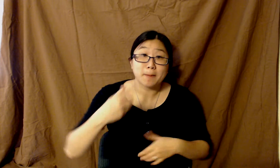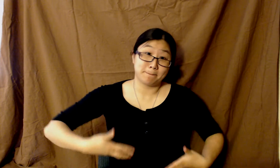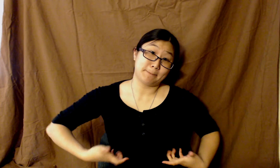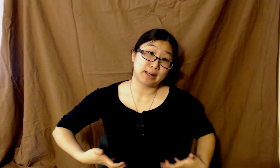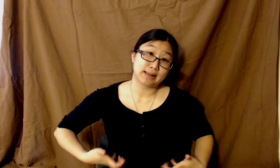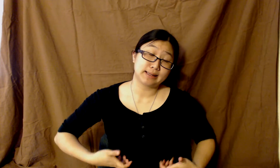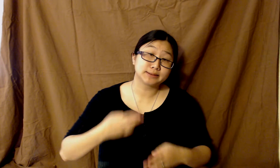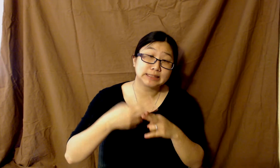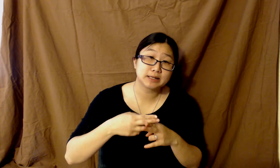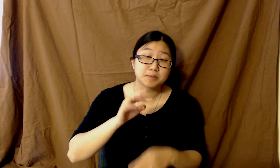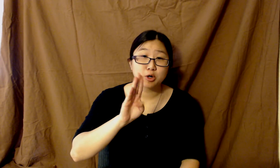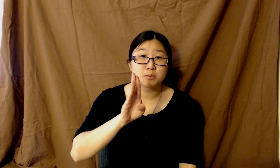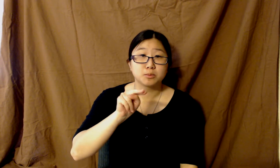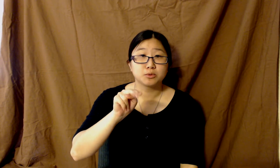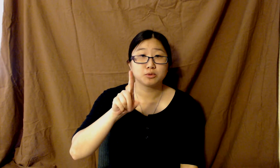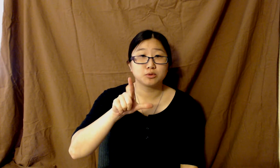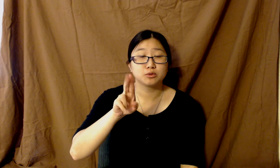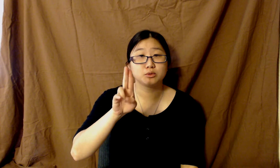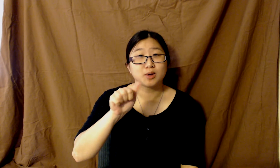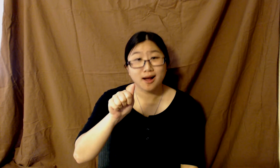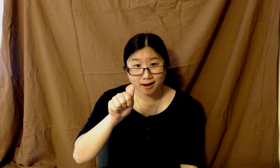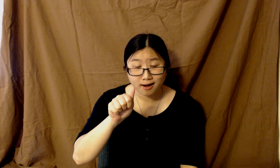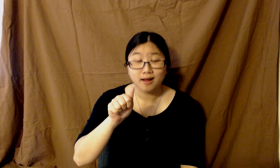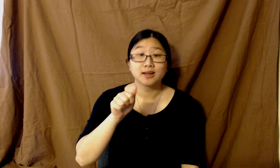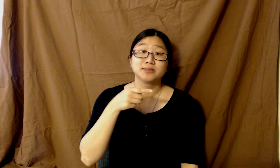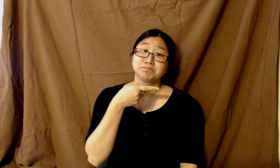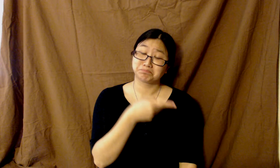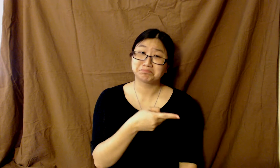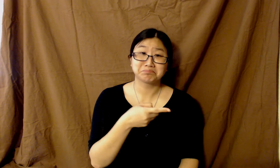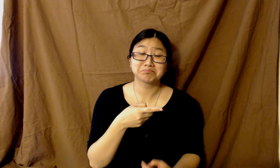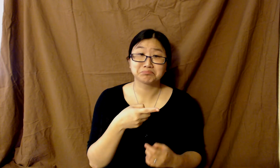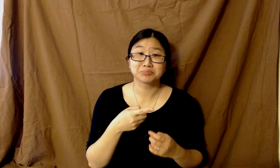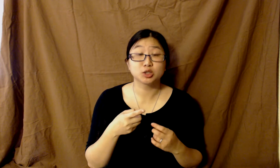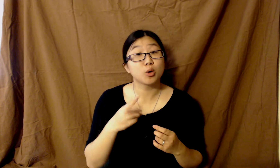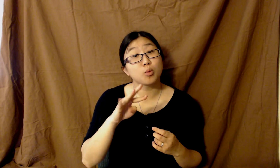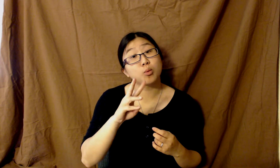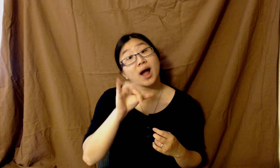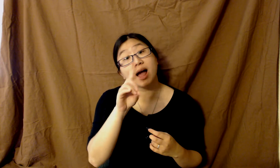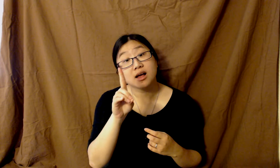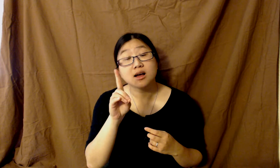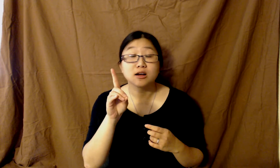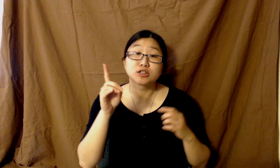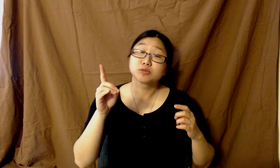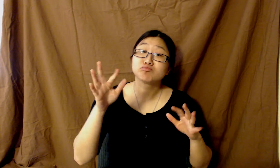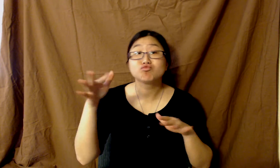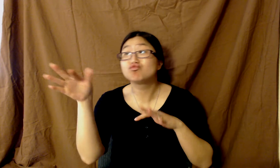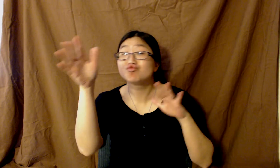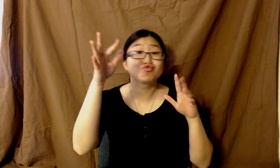Boonlua dragged himself to a monastery where the monks took him in. They called in a veterinarian who treated his wounds. Eventually,